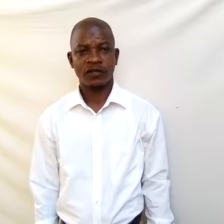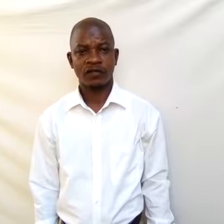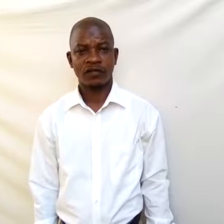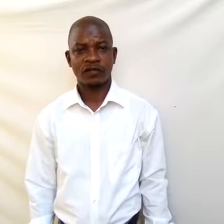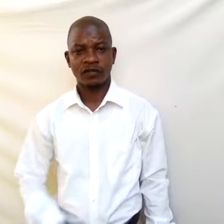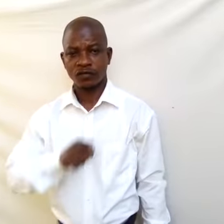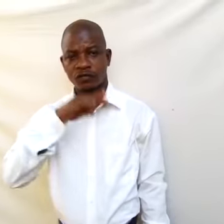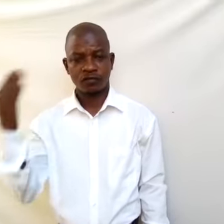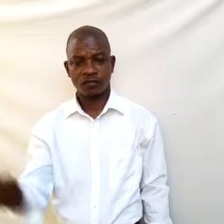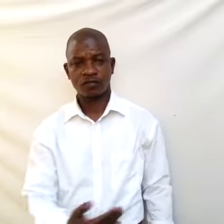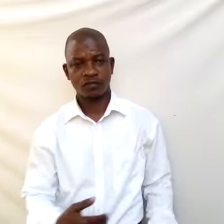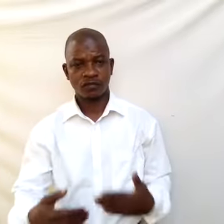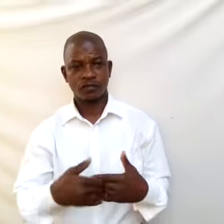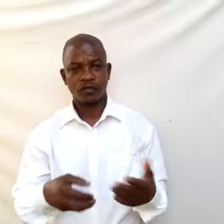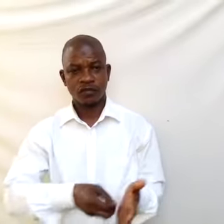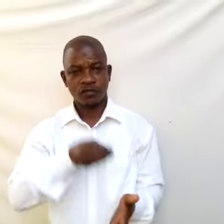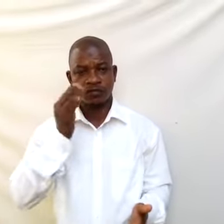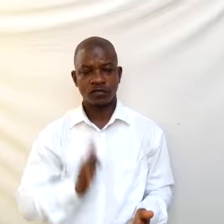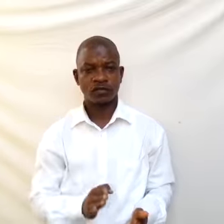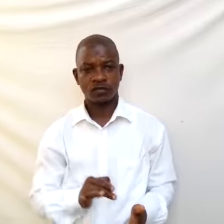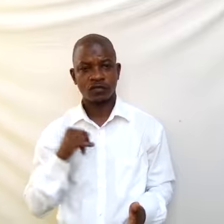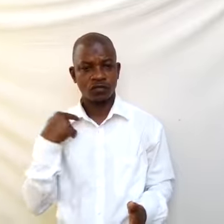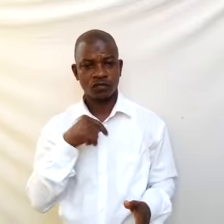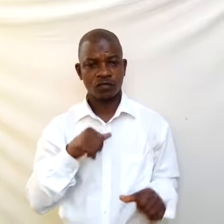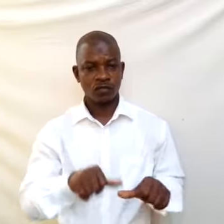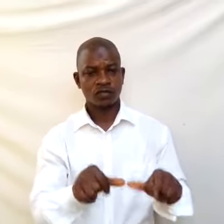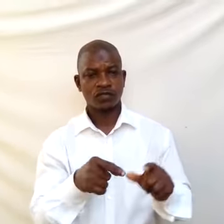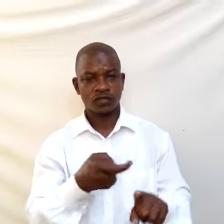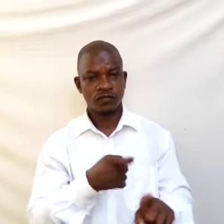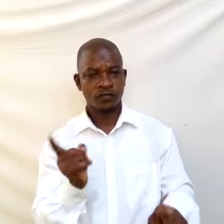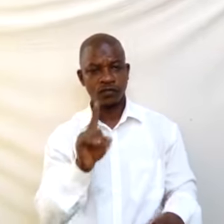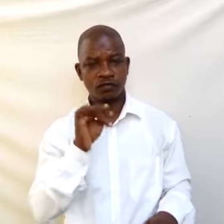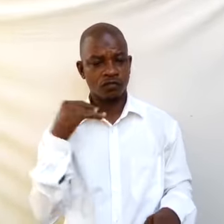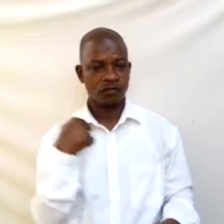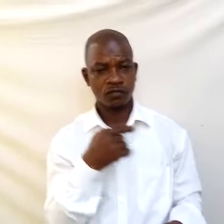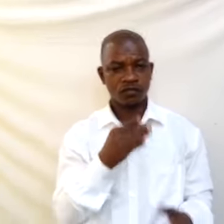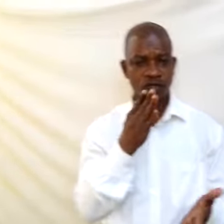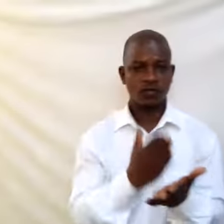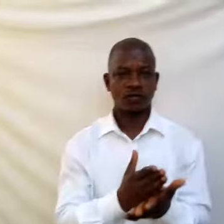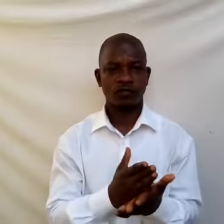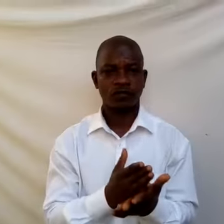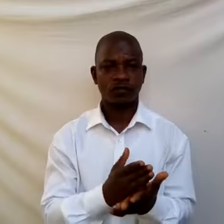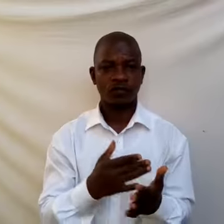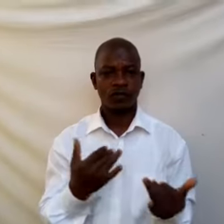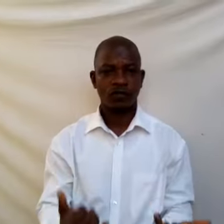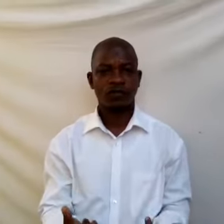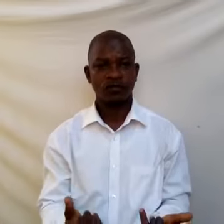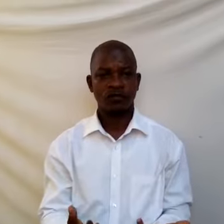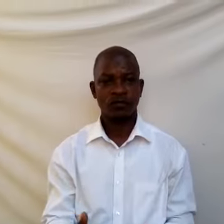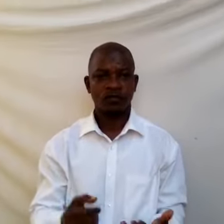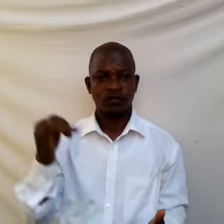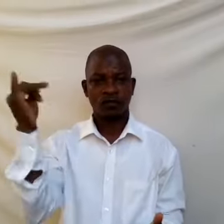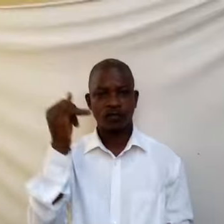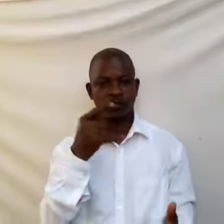You're welcome back, students. We will continue from where we stopped. Now, draw the putter